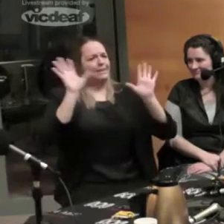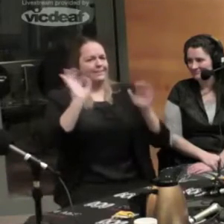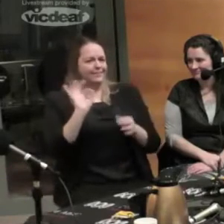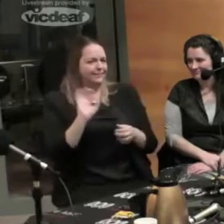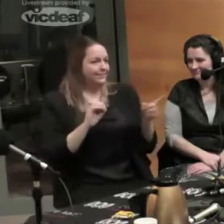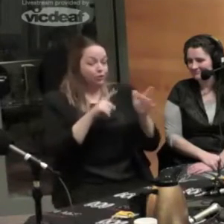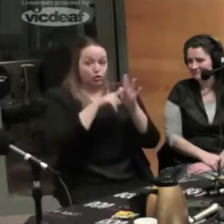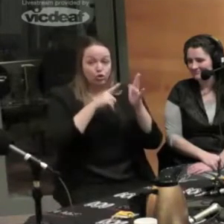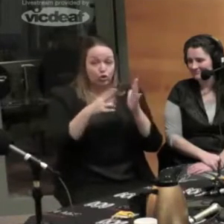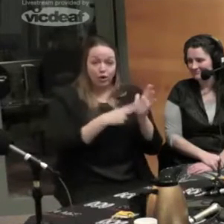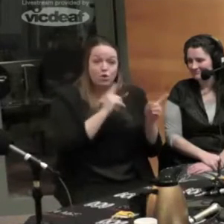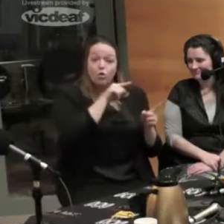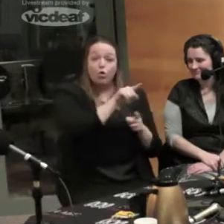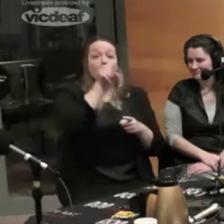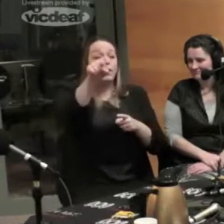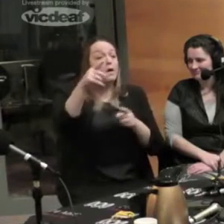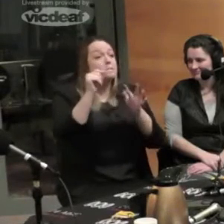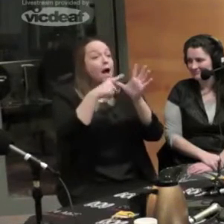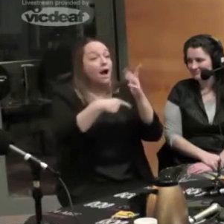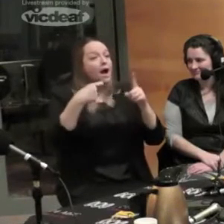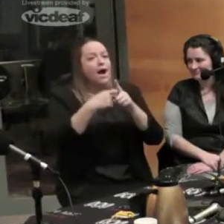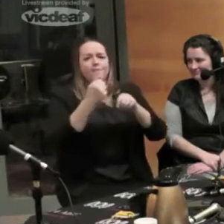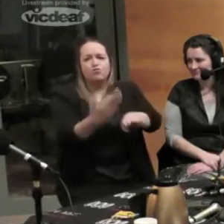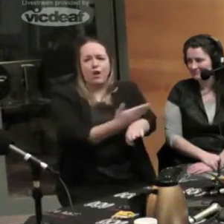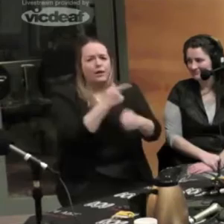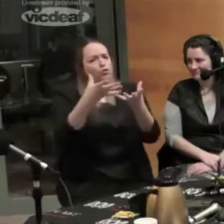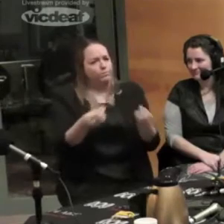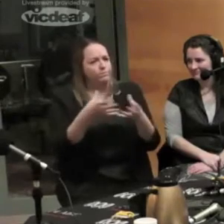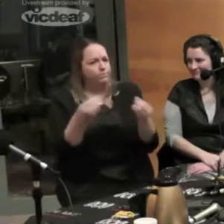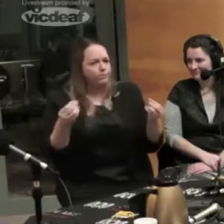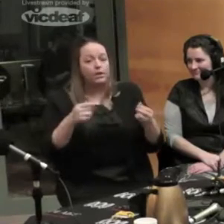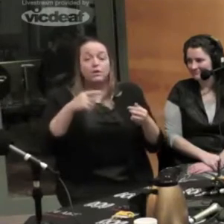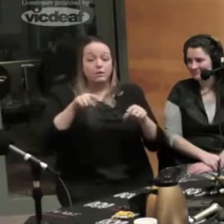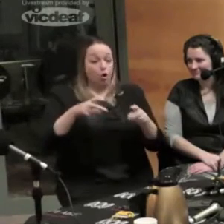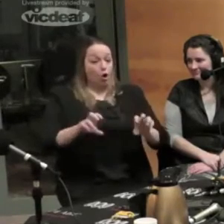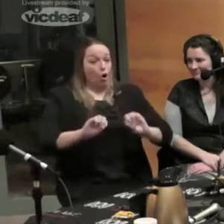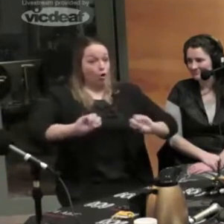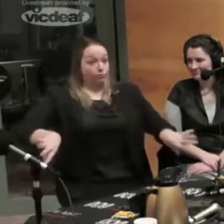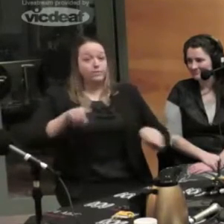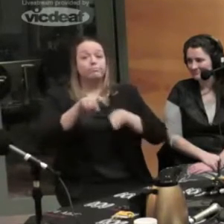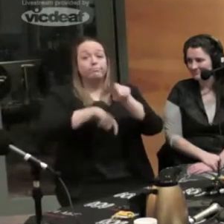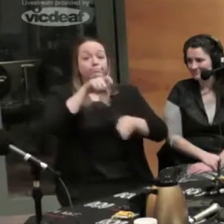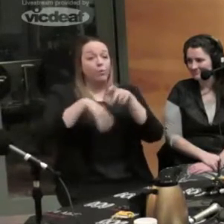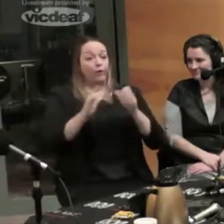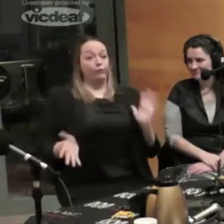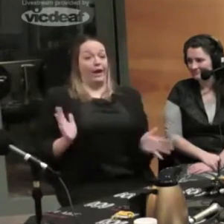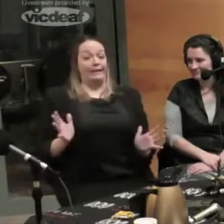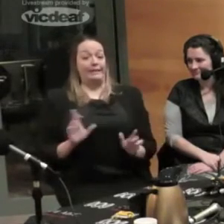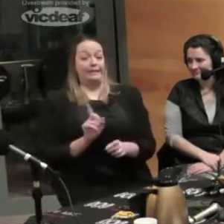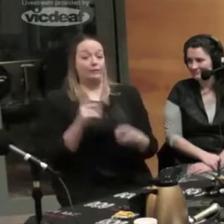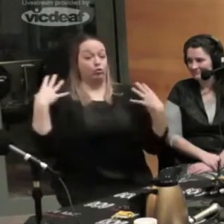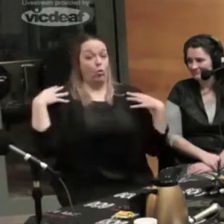you go across to the park where the grass is soft. Yeah. So that they don't land on the asphalt. And then you take the trainer wheels off and then you run along behind them holding onto the